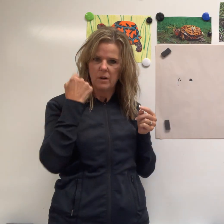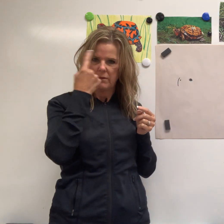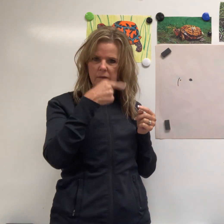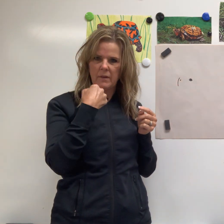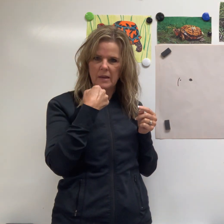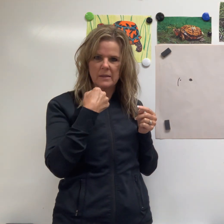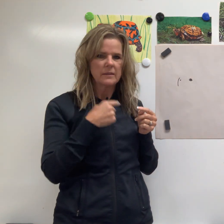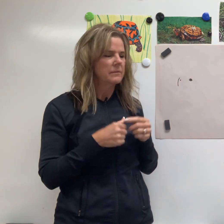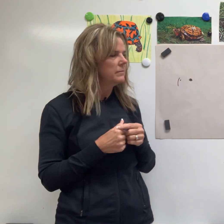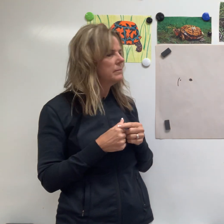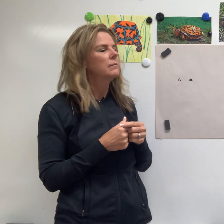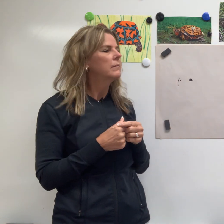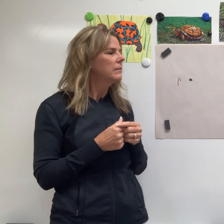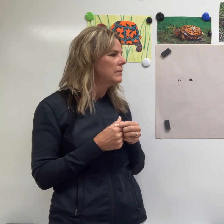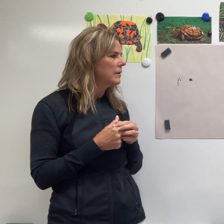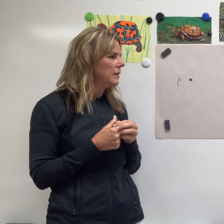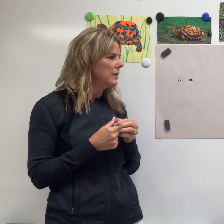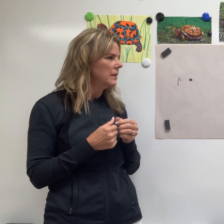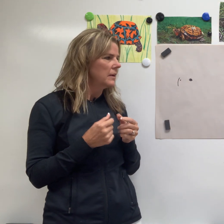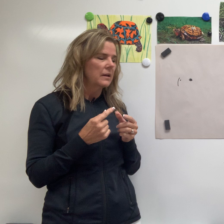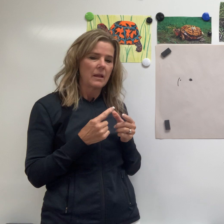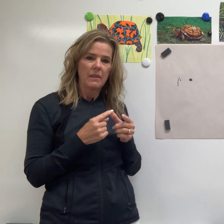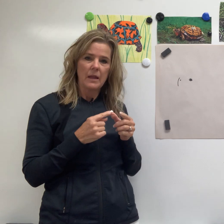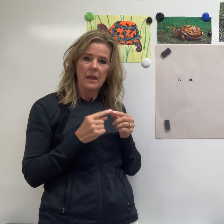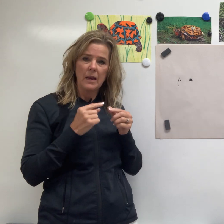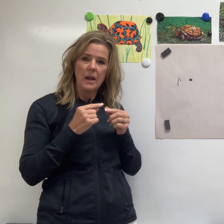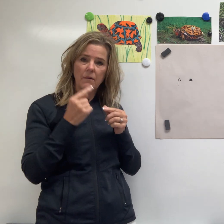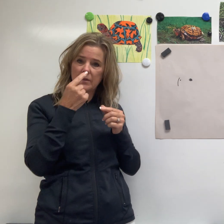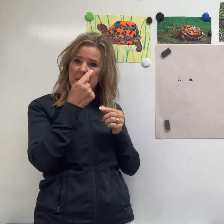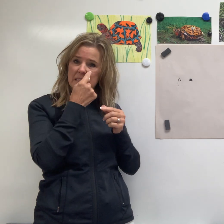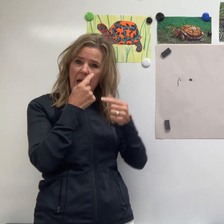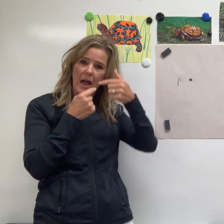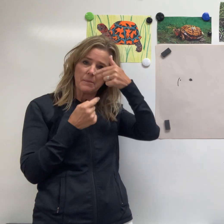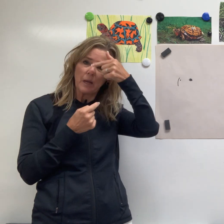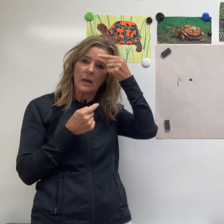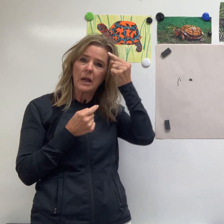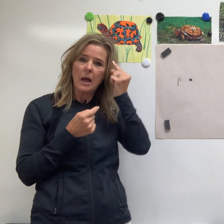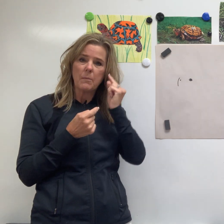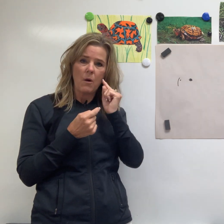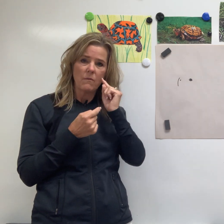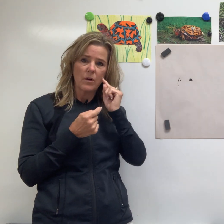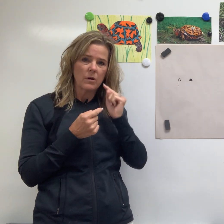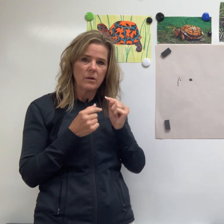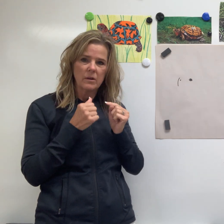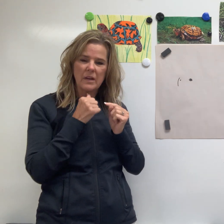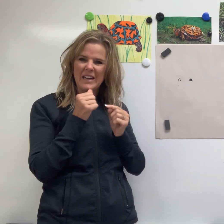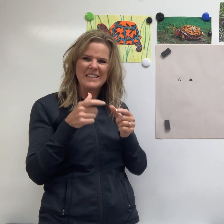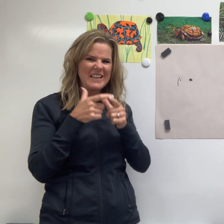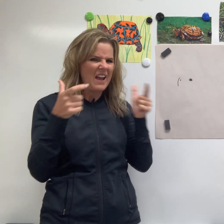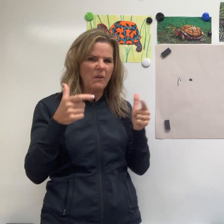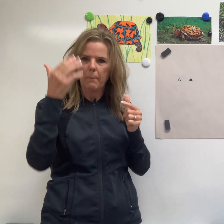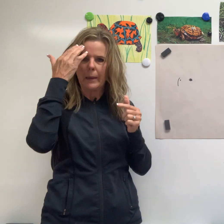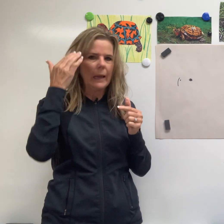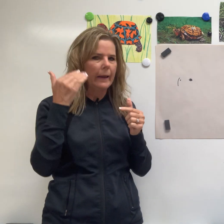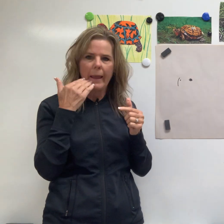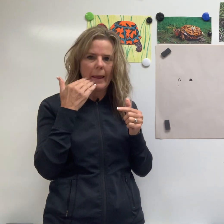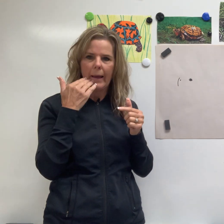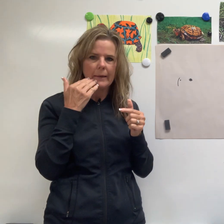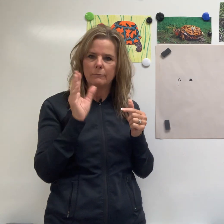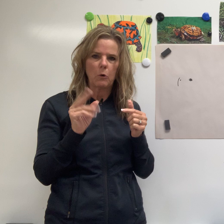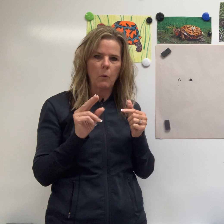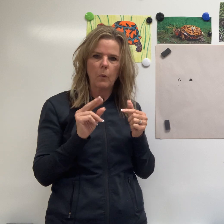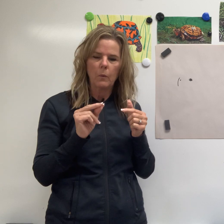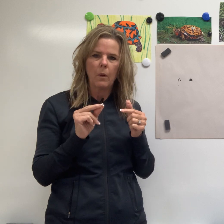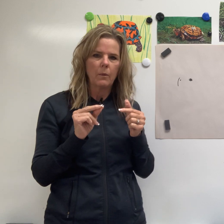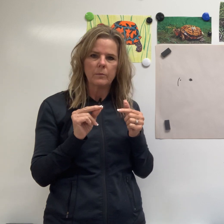face. Then I'm going to curve over his eye for the top of his head. Now he doesn't have a big cone head. I'm not going to make a big bump up